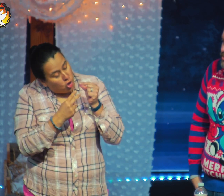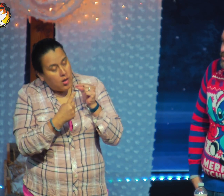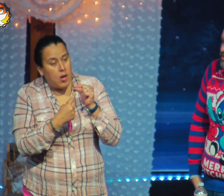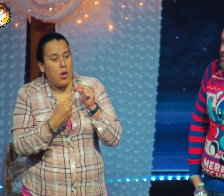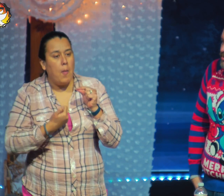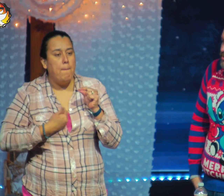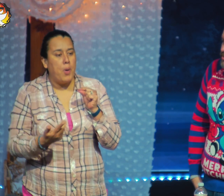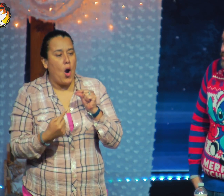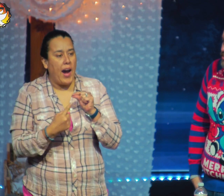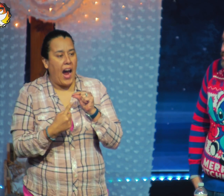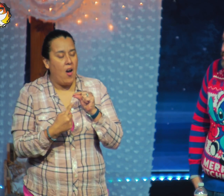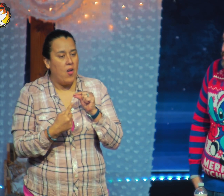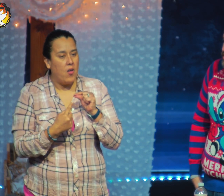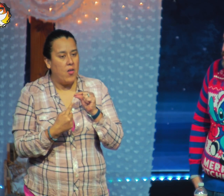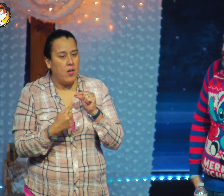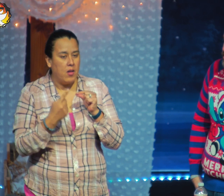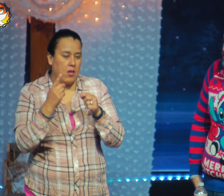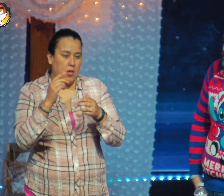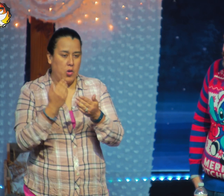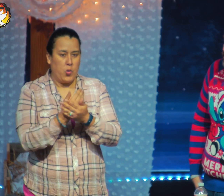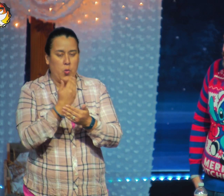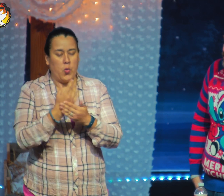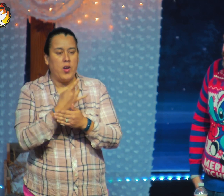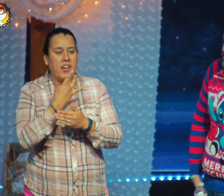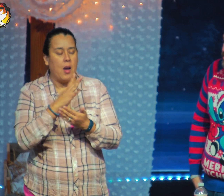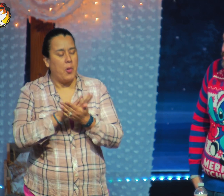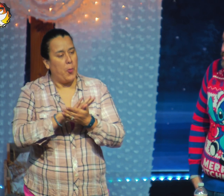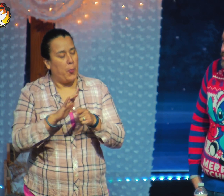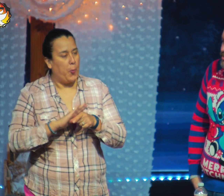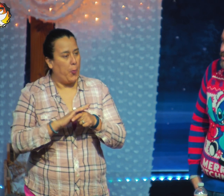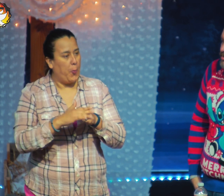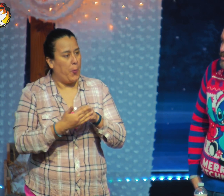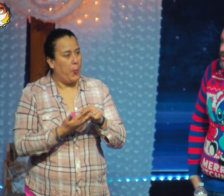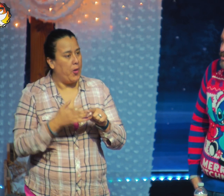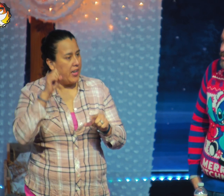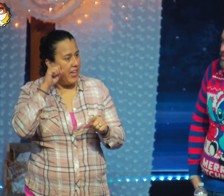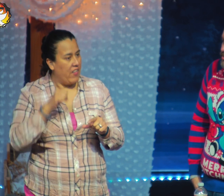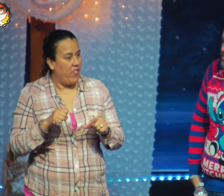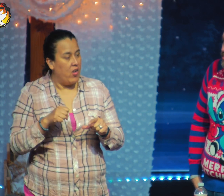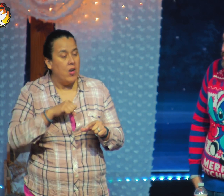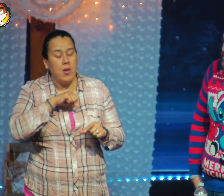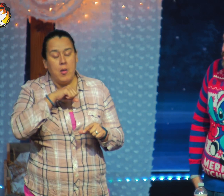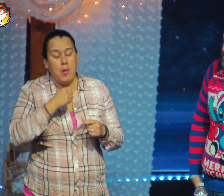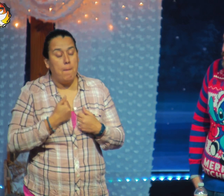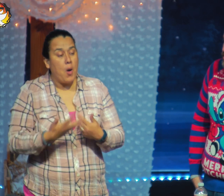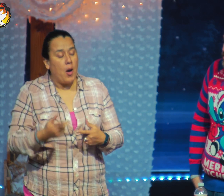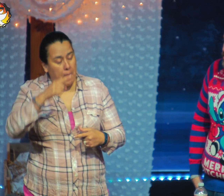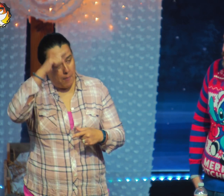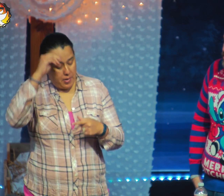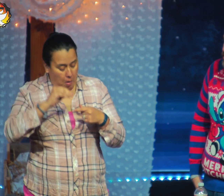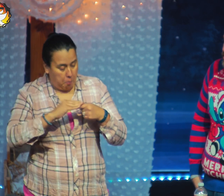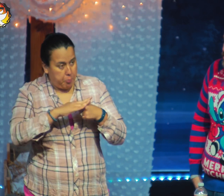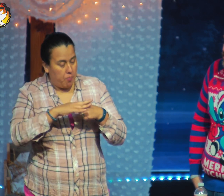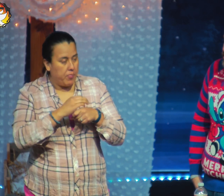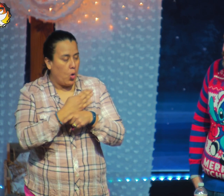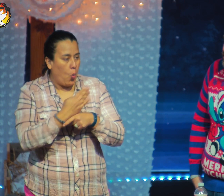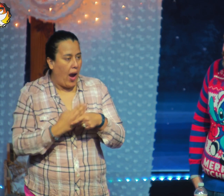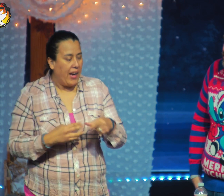auto, shop and you're saying, hey, can you fix this? And the man looks and he goes, oh, or maybe your family members taught you,